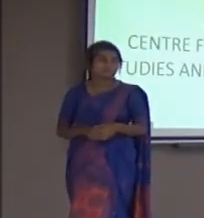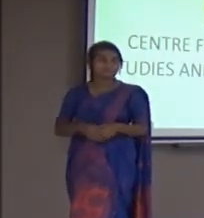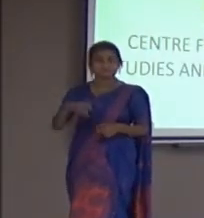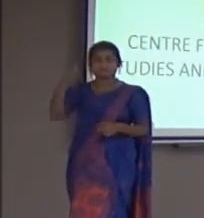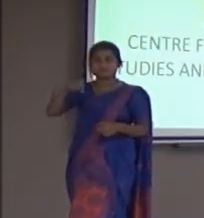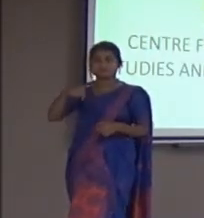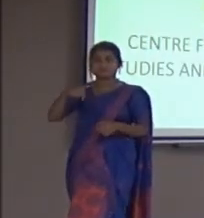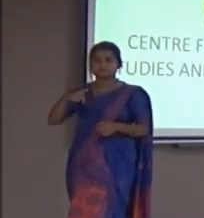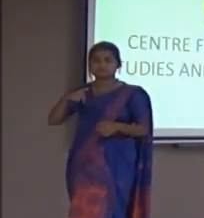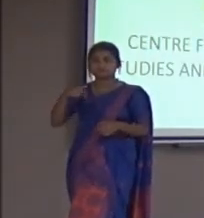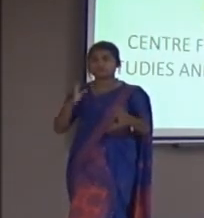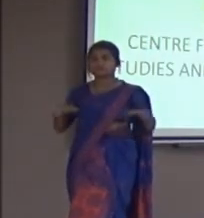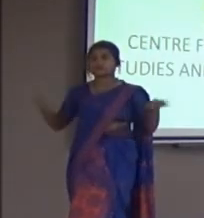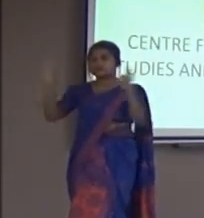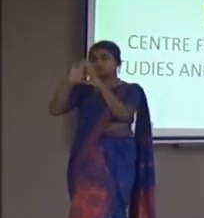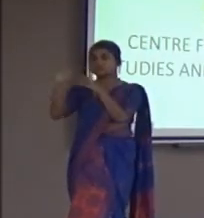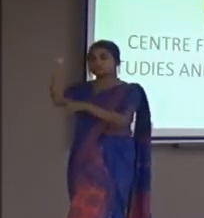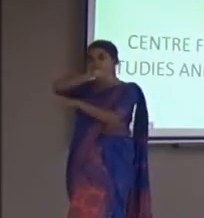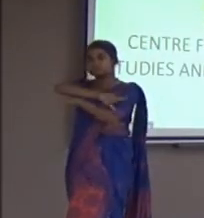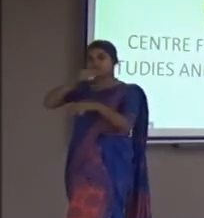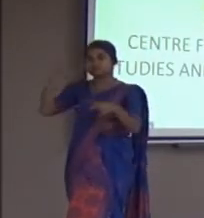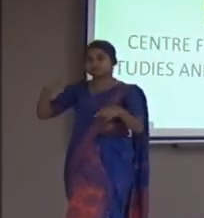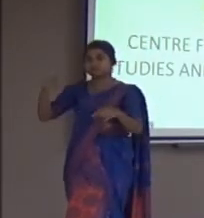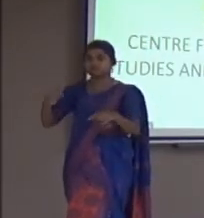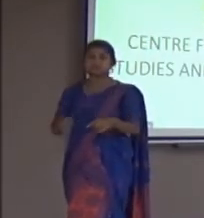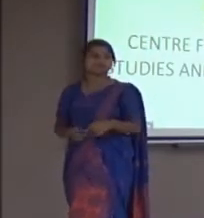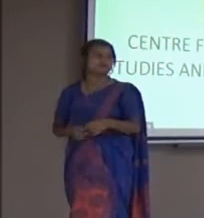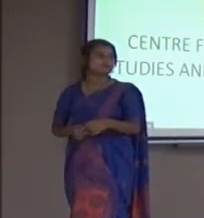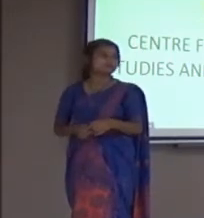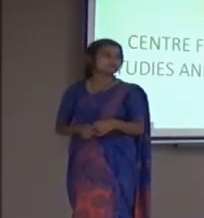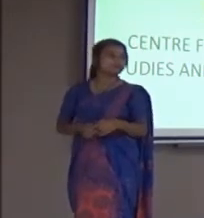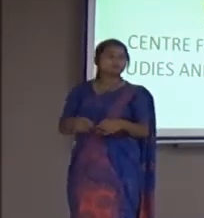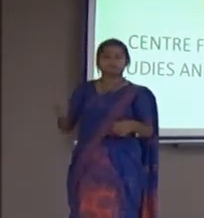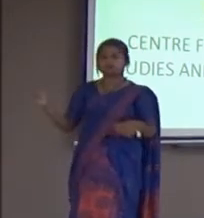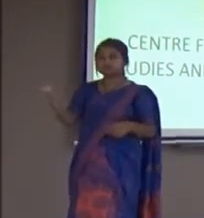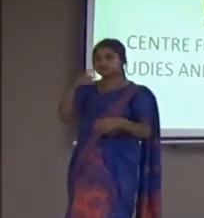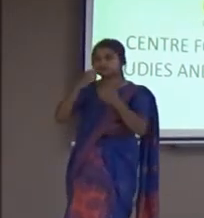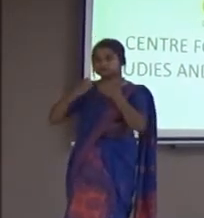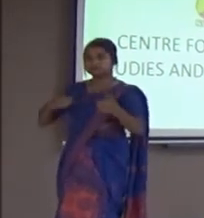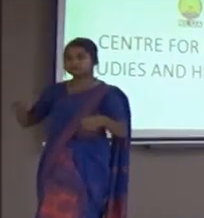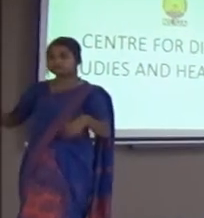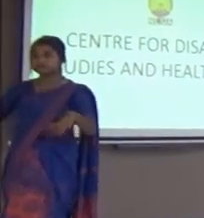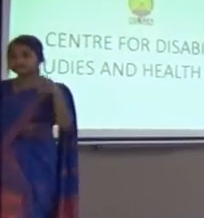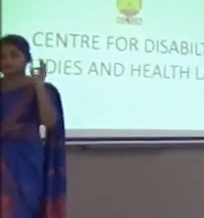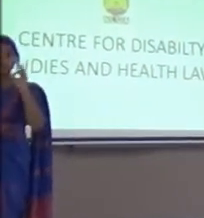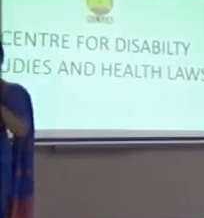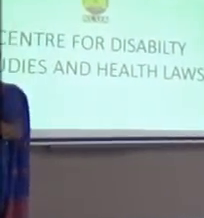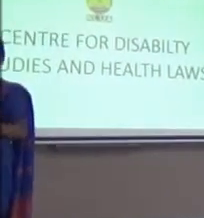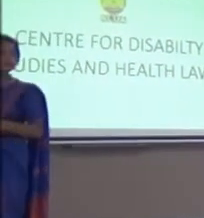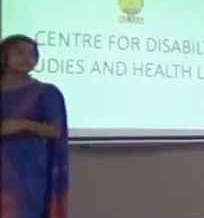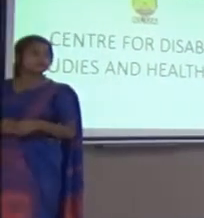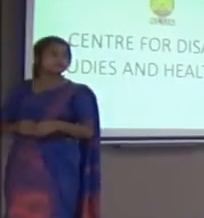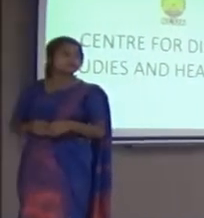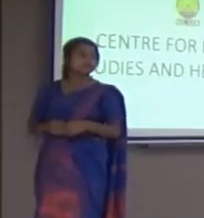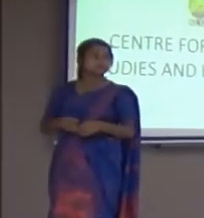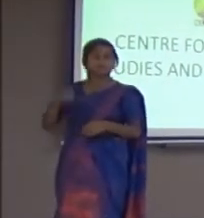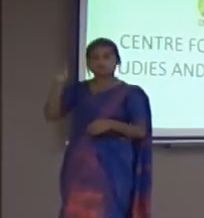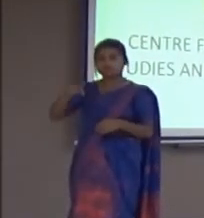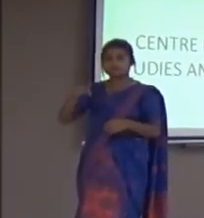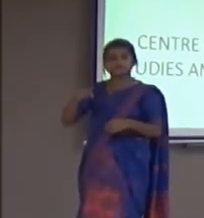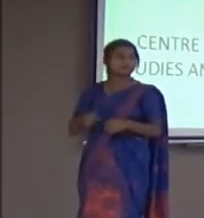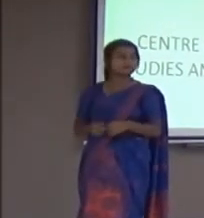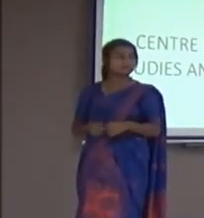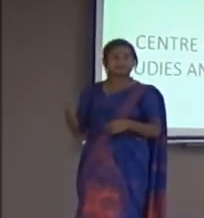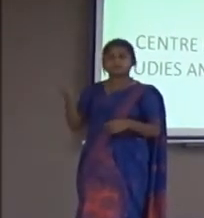Today is an important day in the saga of NLU Assam, as today another limb is going to be attached to